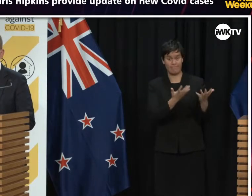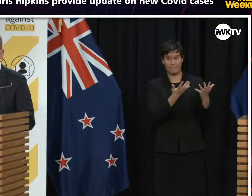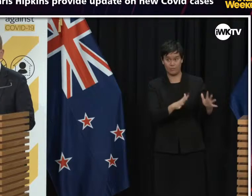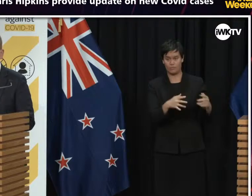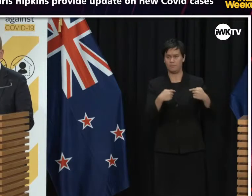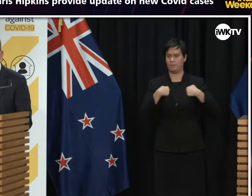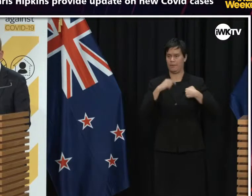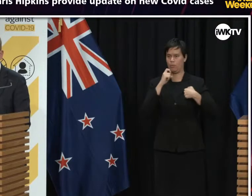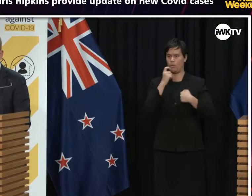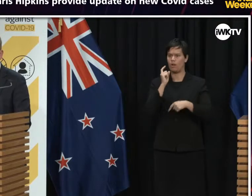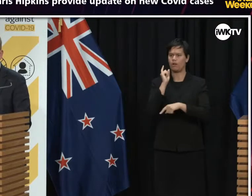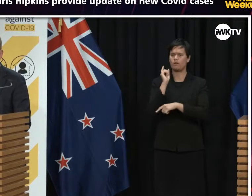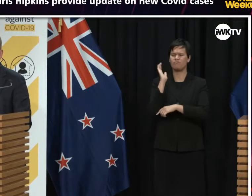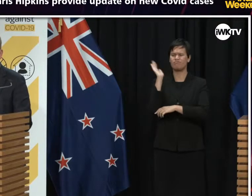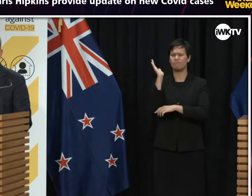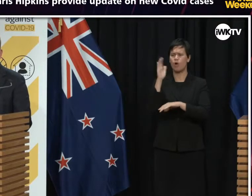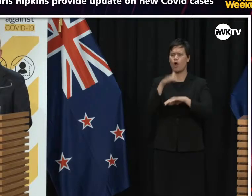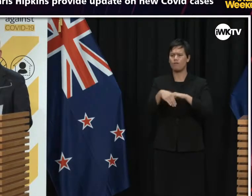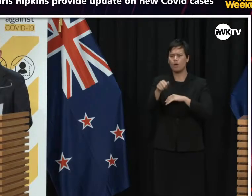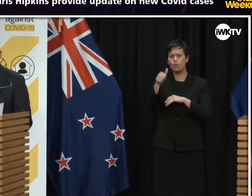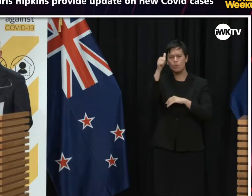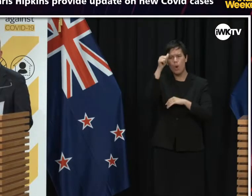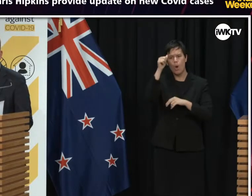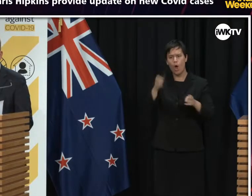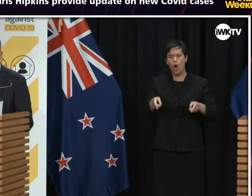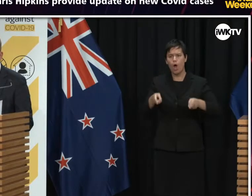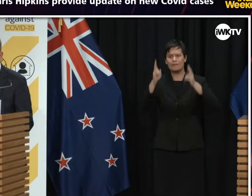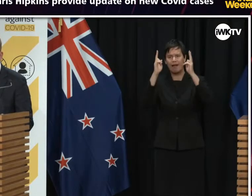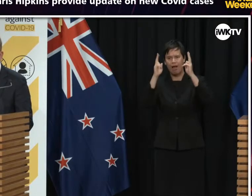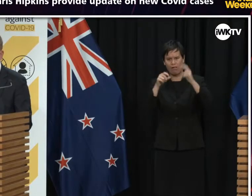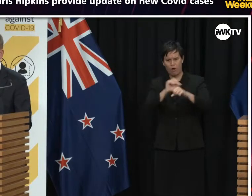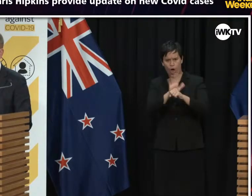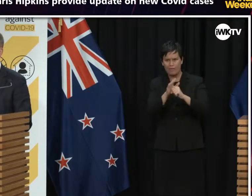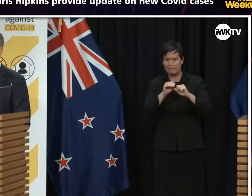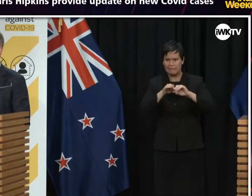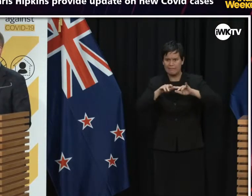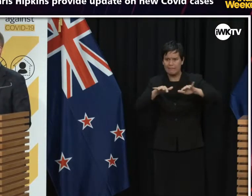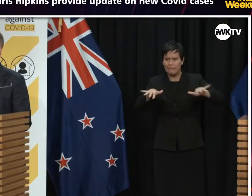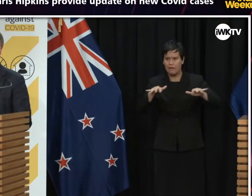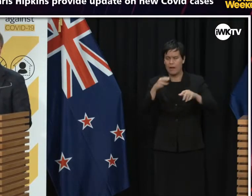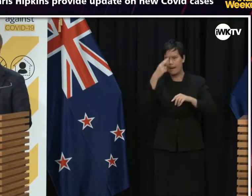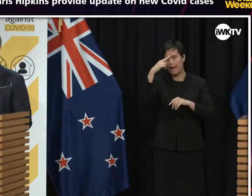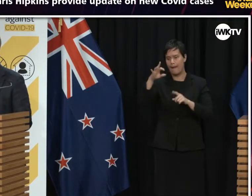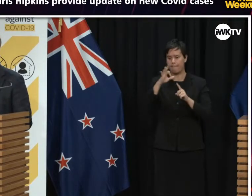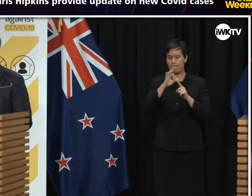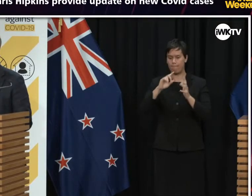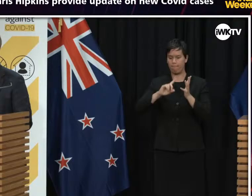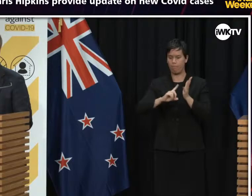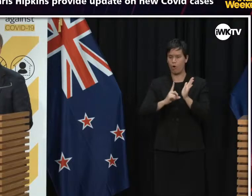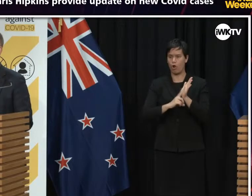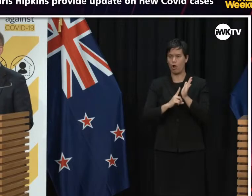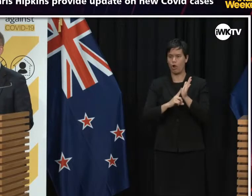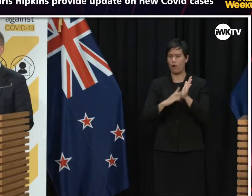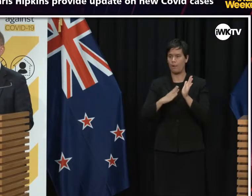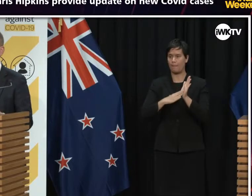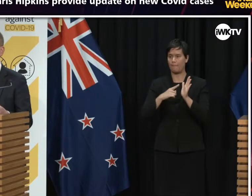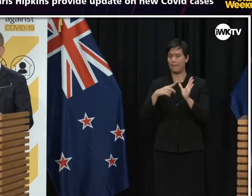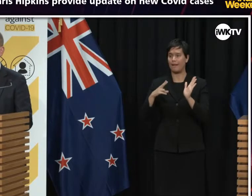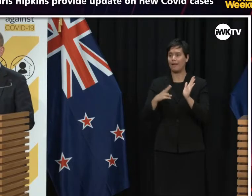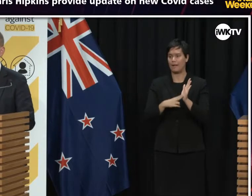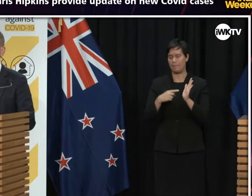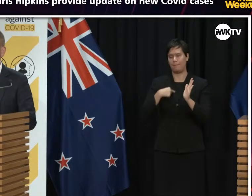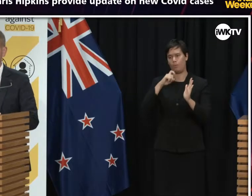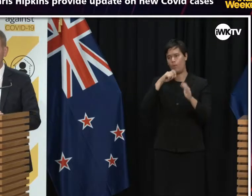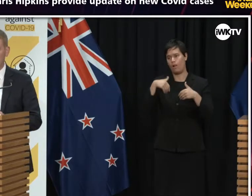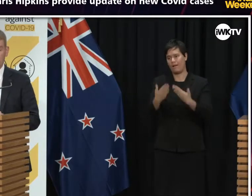Managed Isolation Facility and then a few other points from me about the decision-making process moving forward, and then we'll